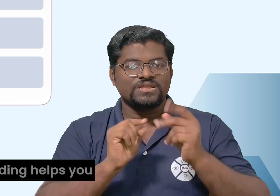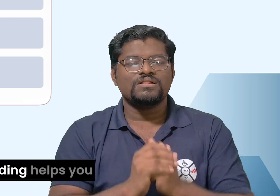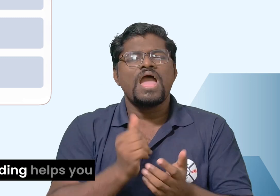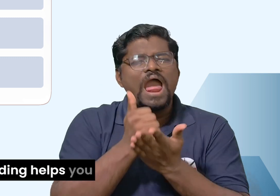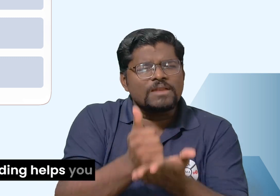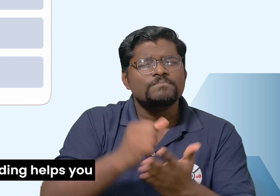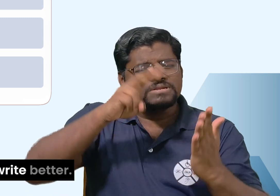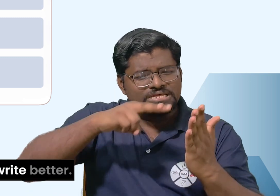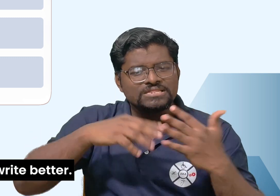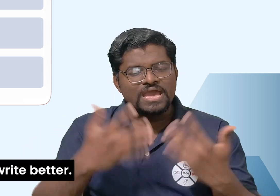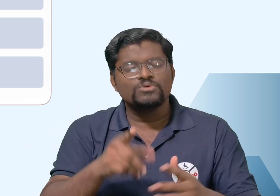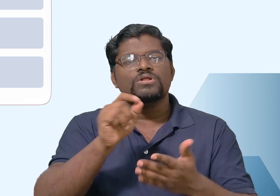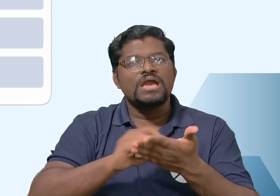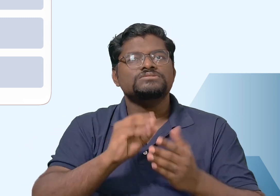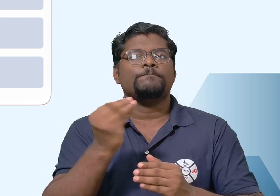Reading helps you write better.